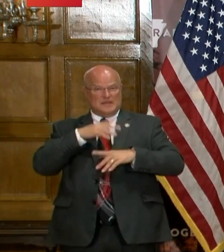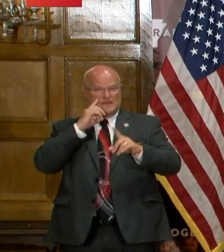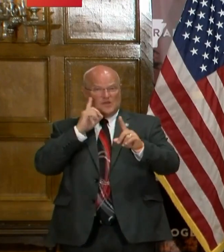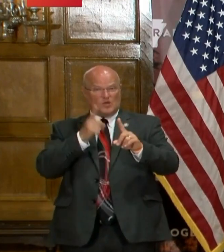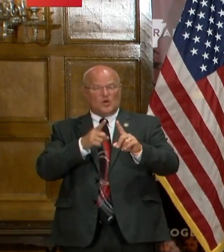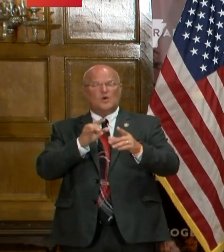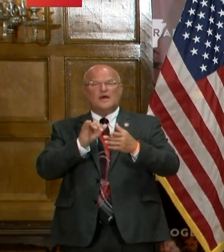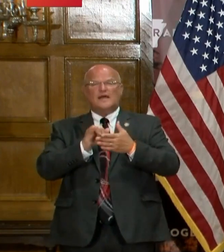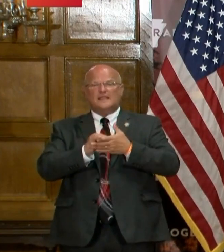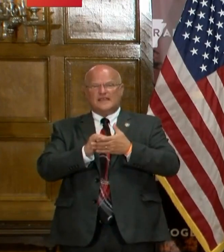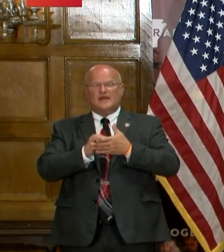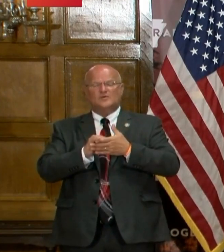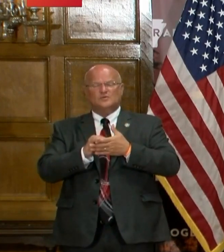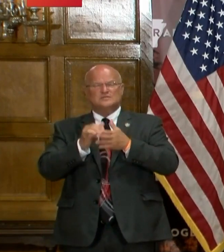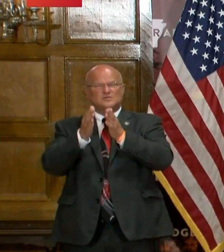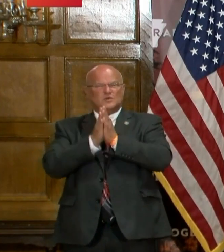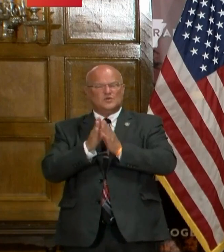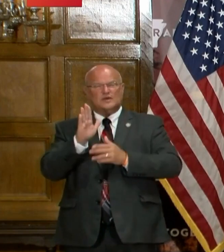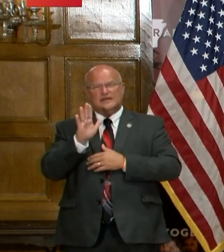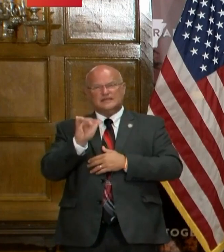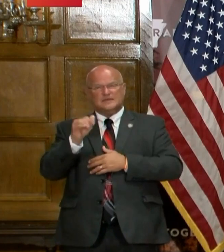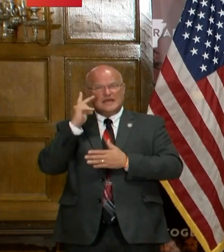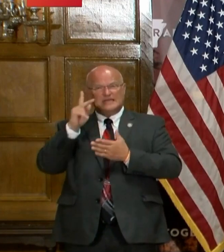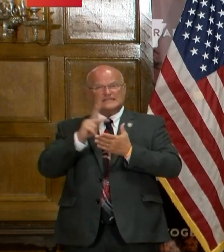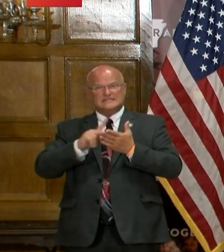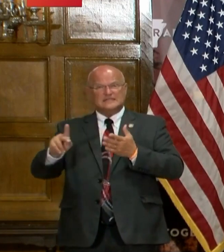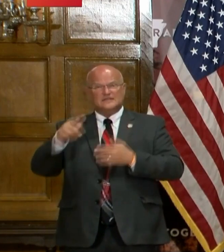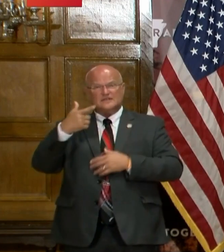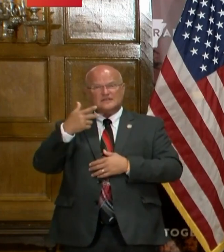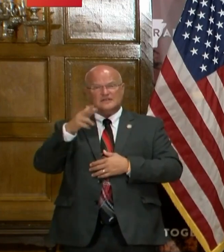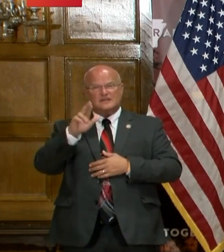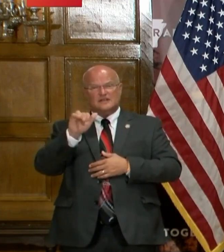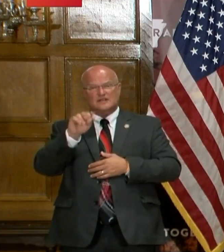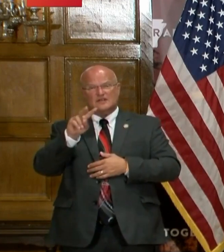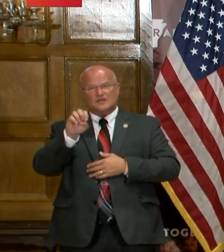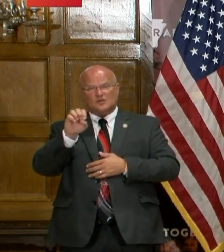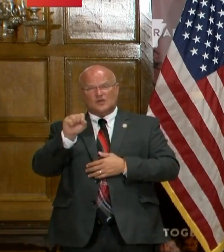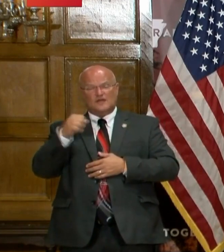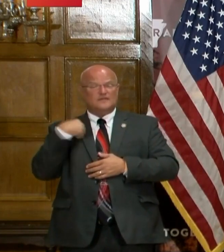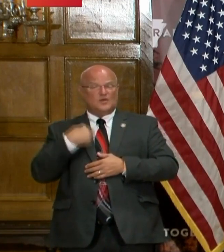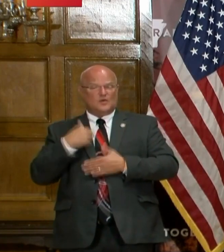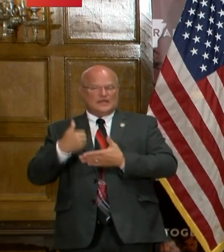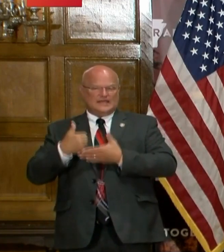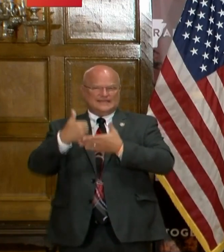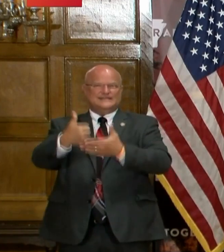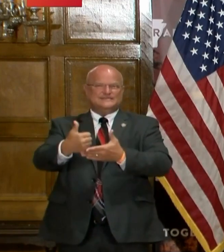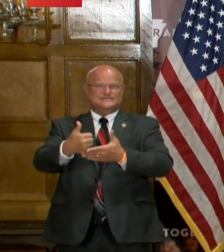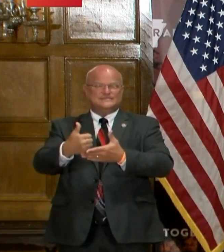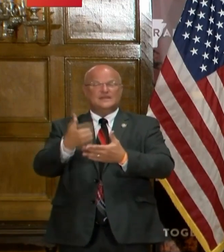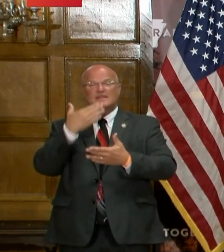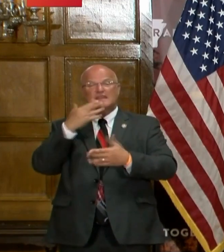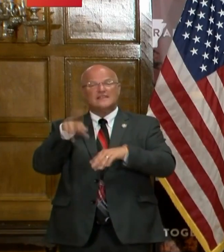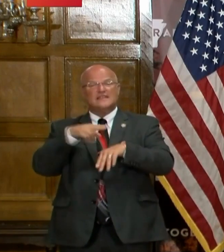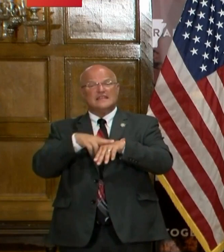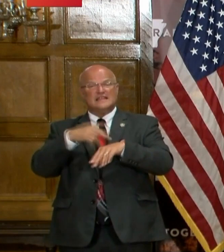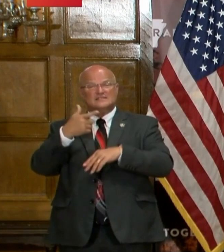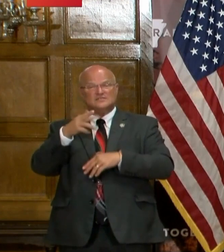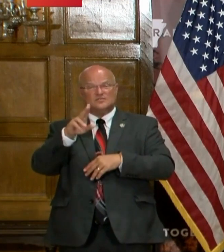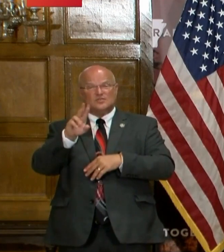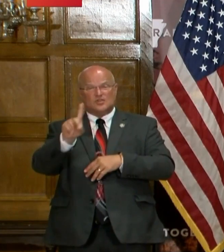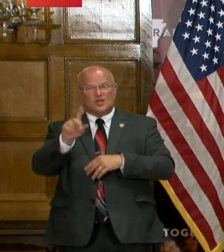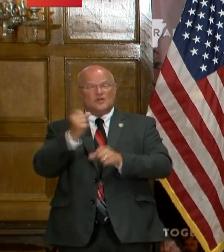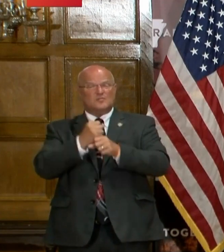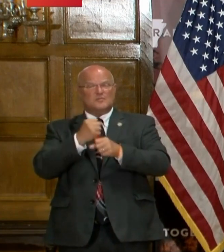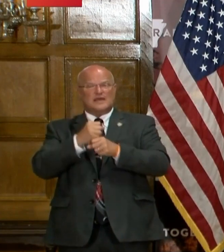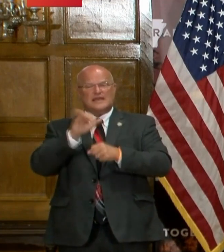by Secretary Graves that we provide that assistance, and we thank the National Guard for making those resources available